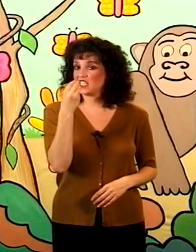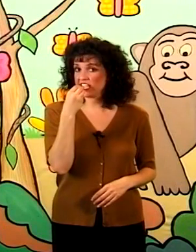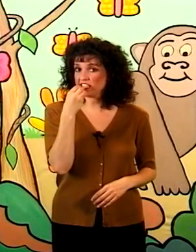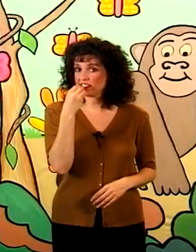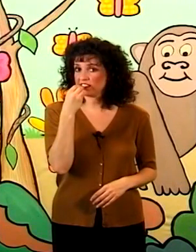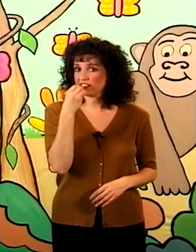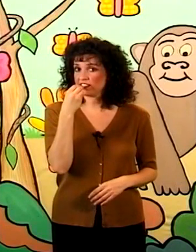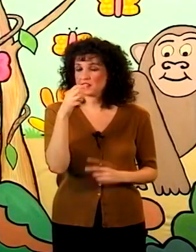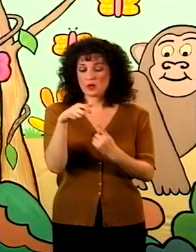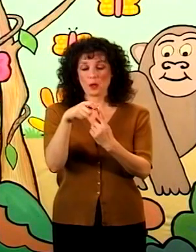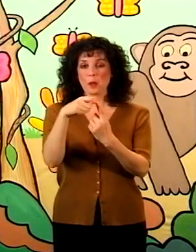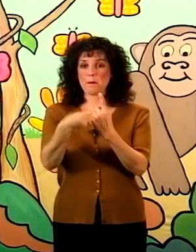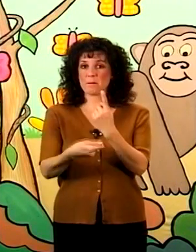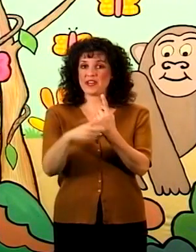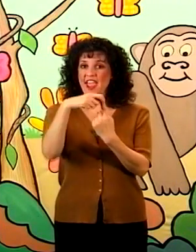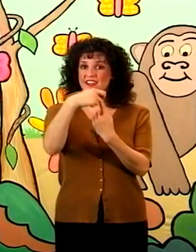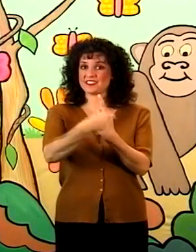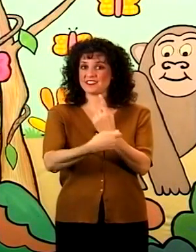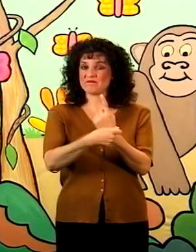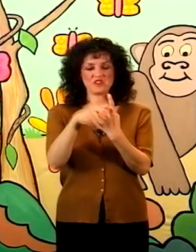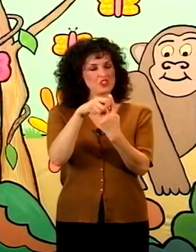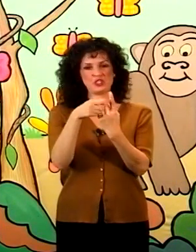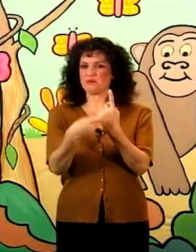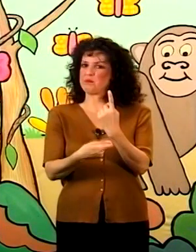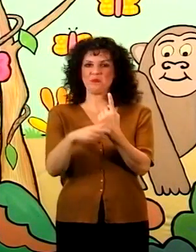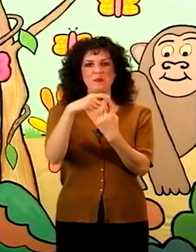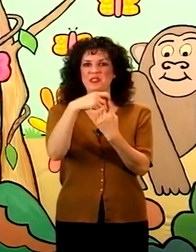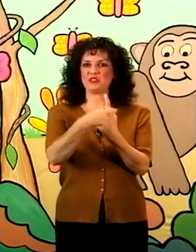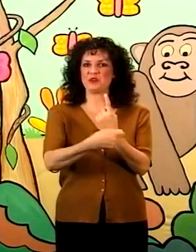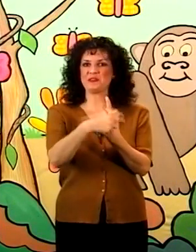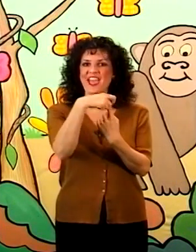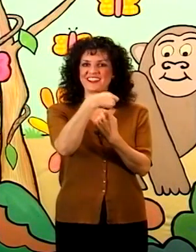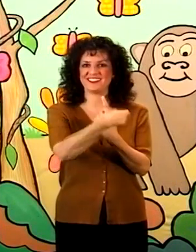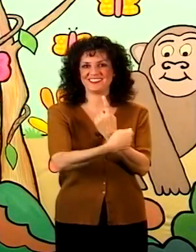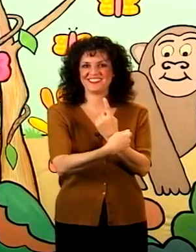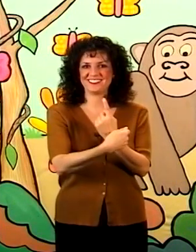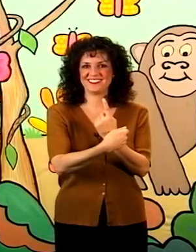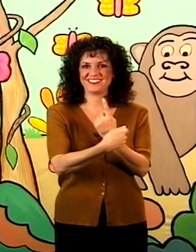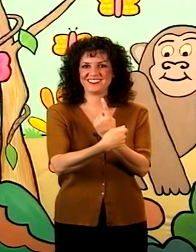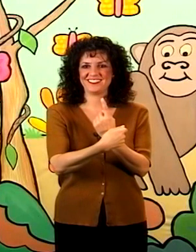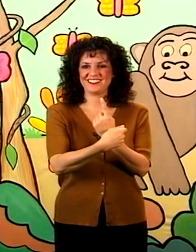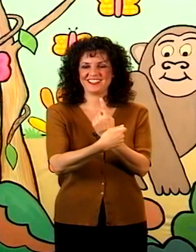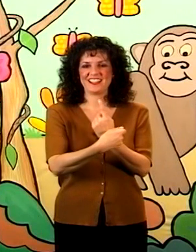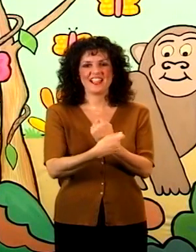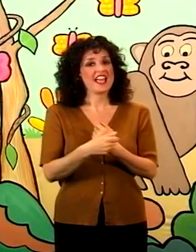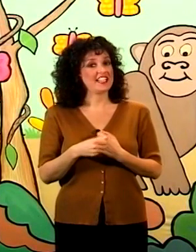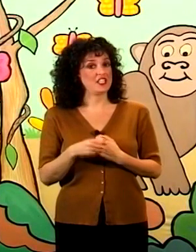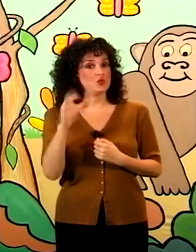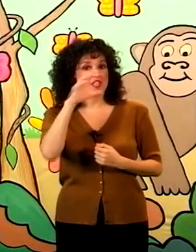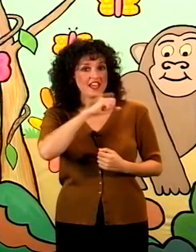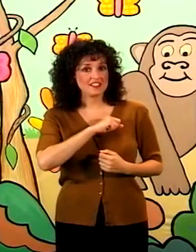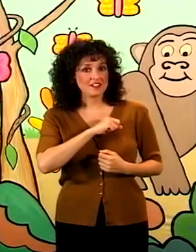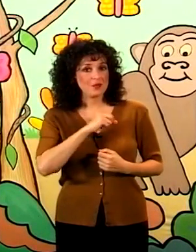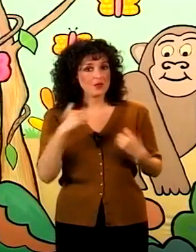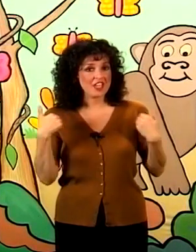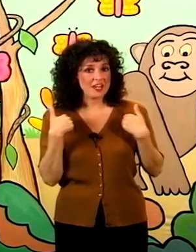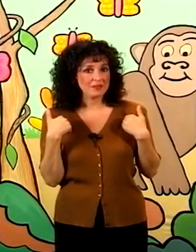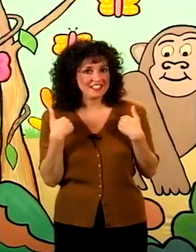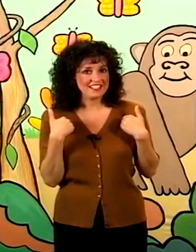eat. What? Bananas. Bananas. just peel your banana. Can you guess which animal it is?